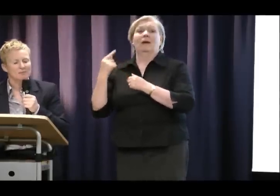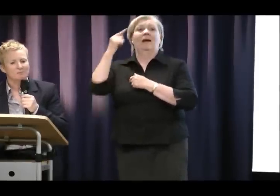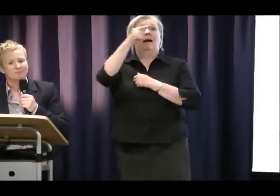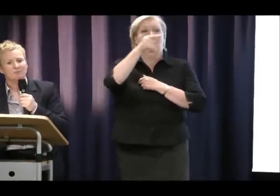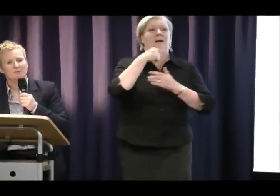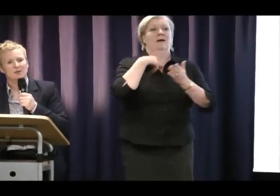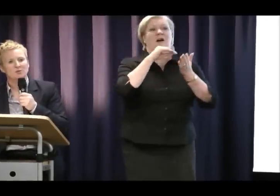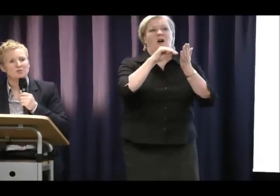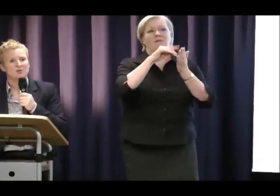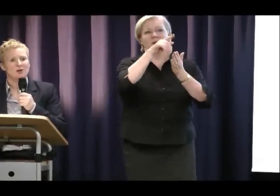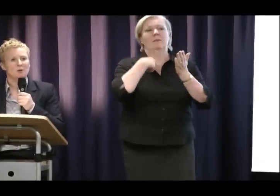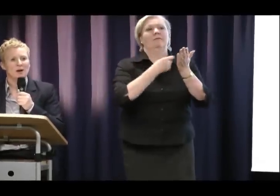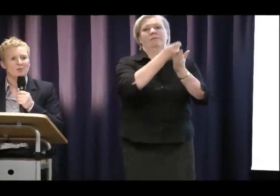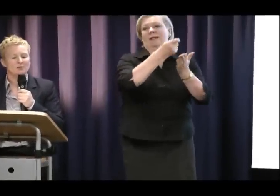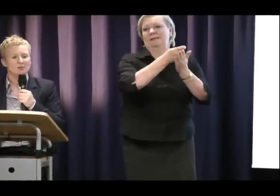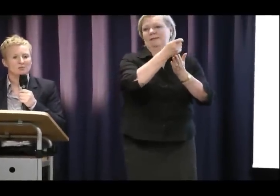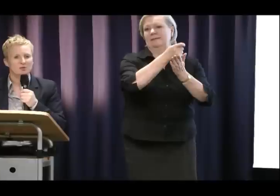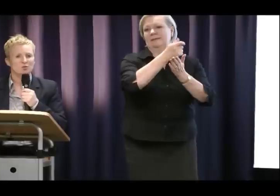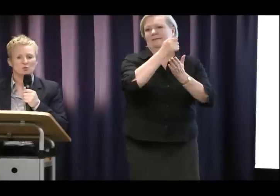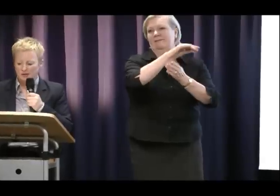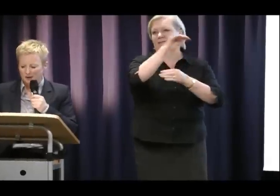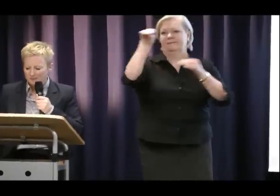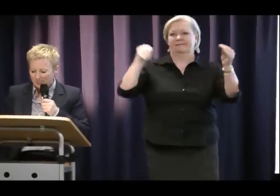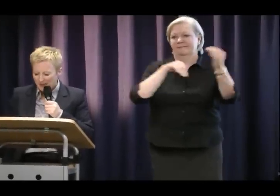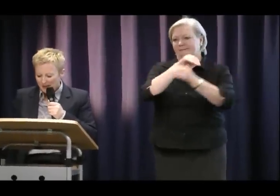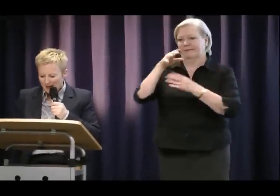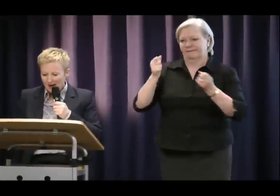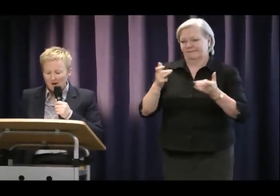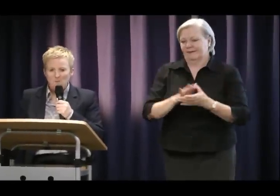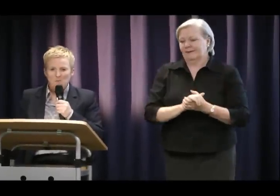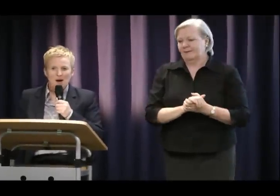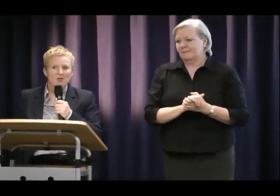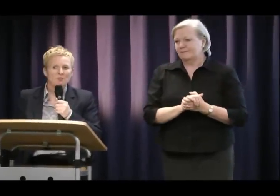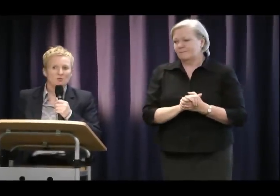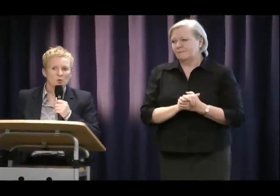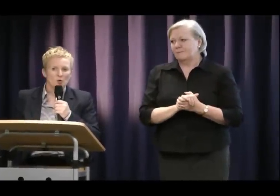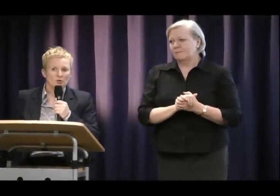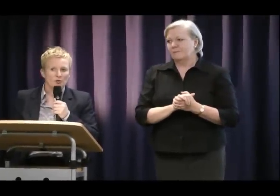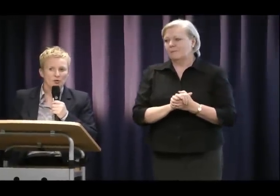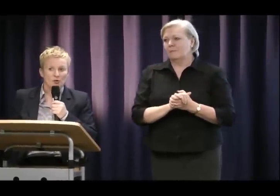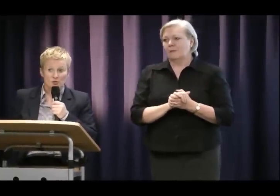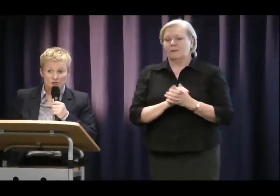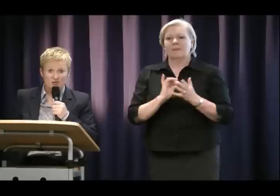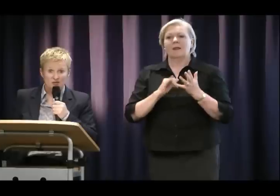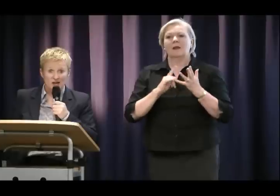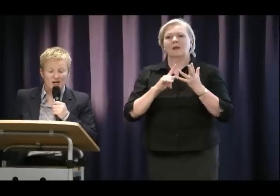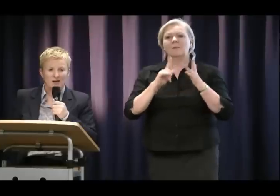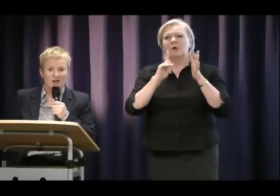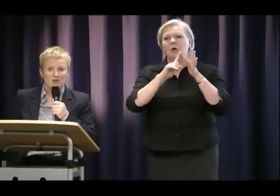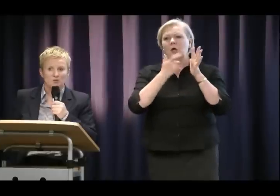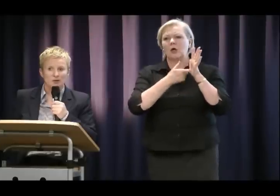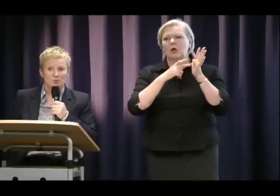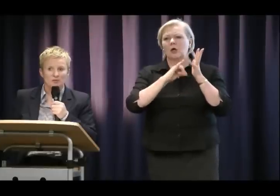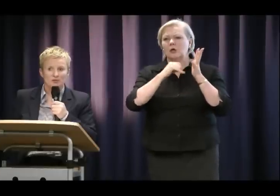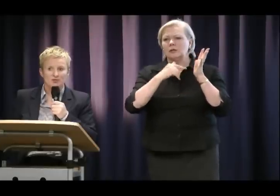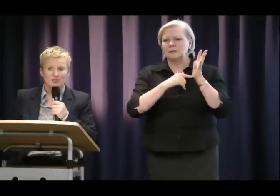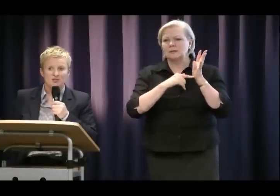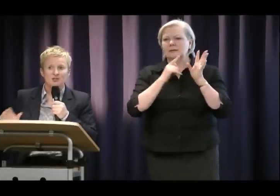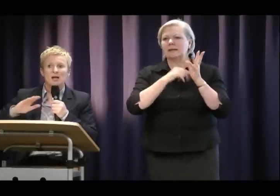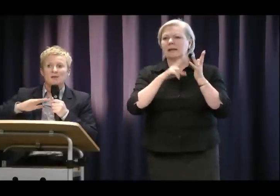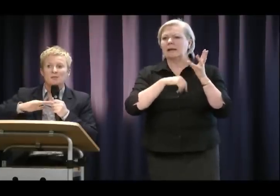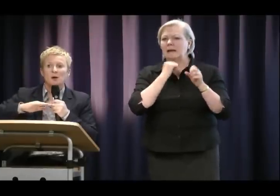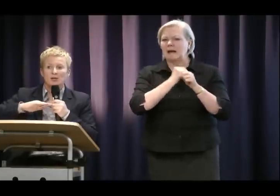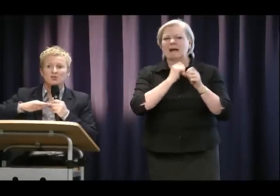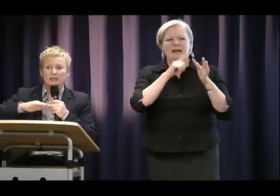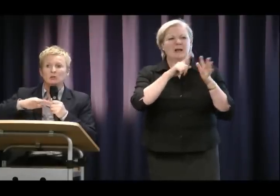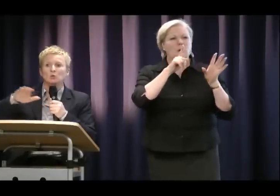or venues around Victoria. Part of the work that Ernst & Young are doing with us